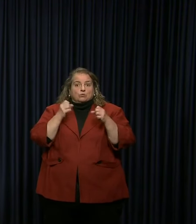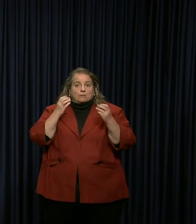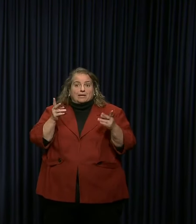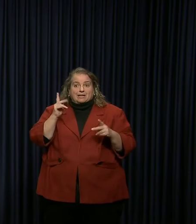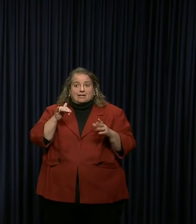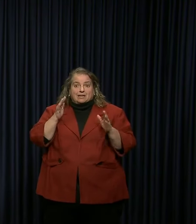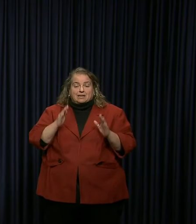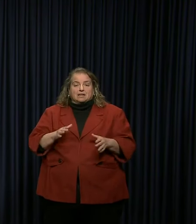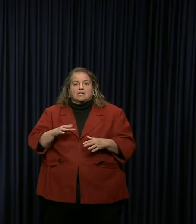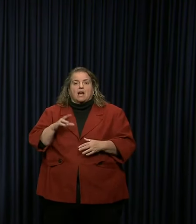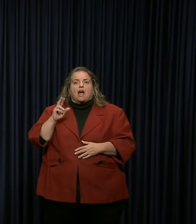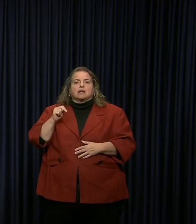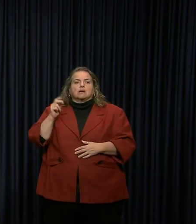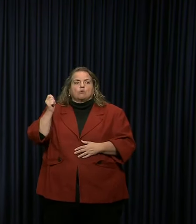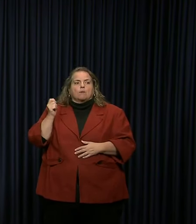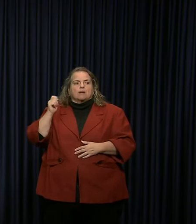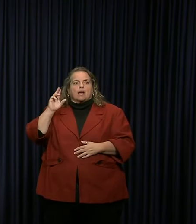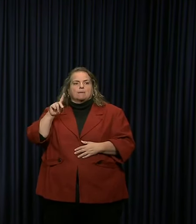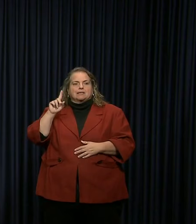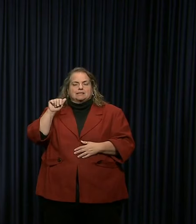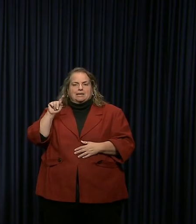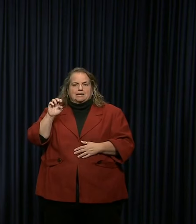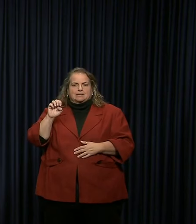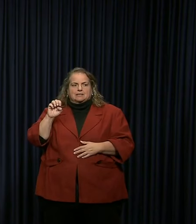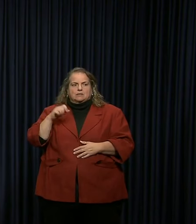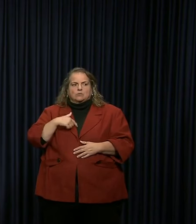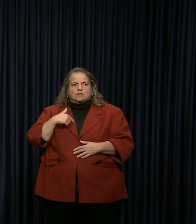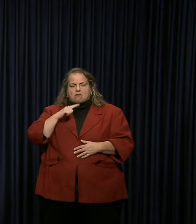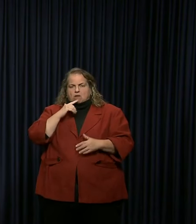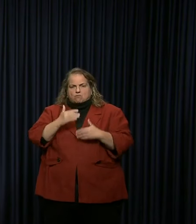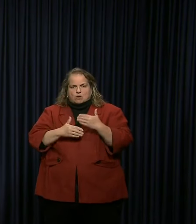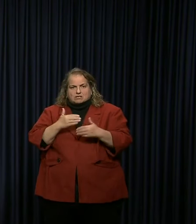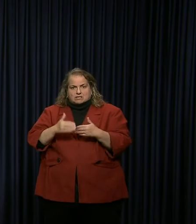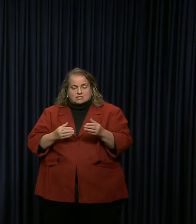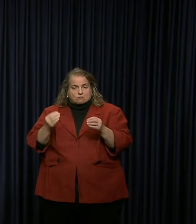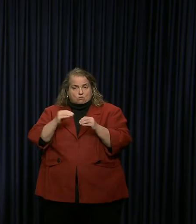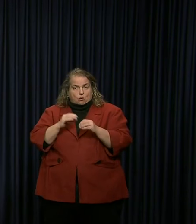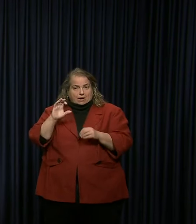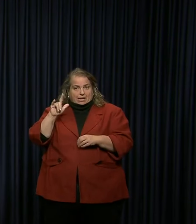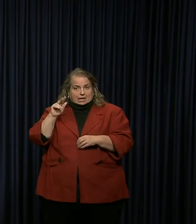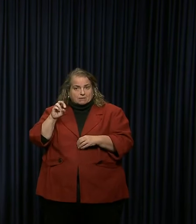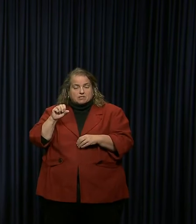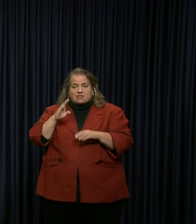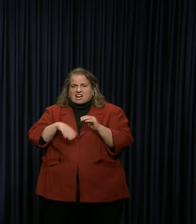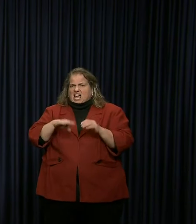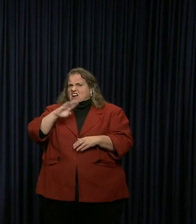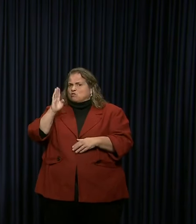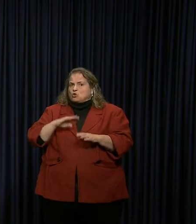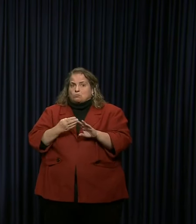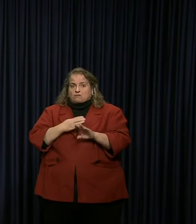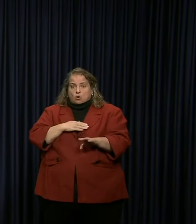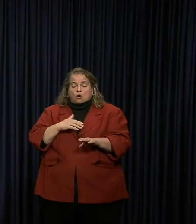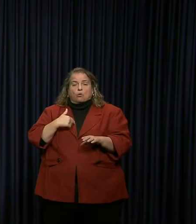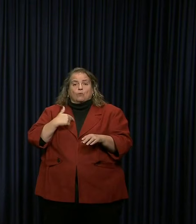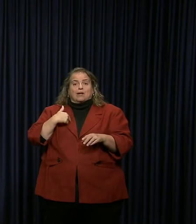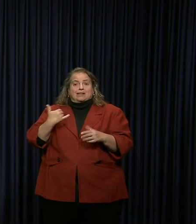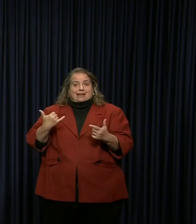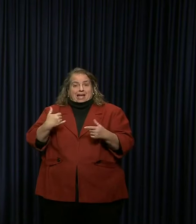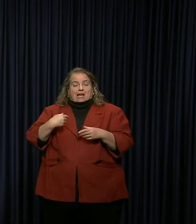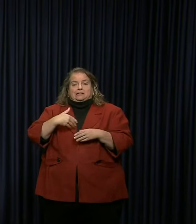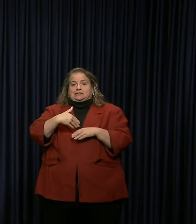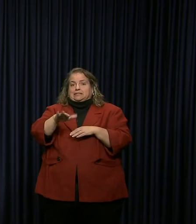Kentuckians, is an unemployment update. We are processing more claims than ever before and sending out more payments